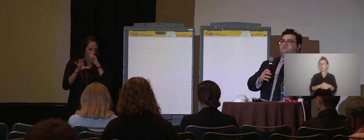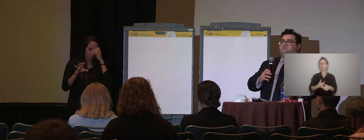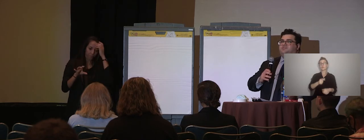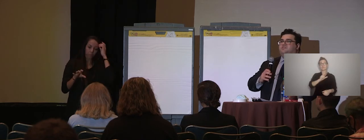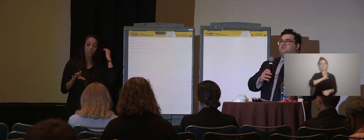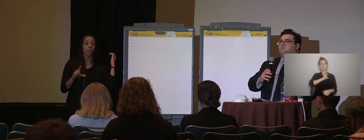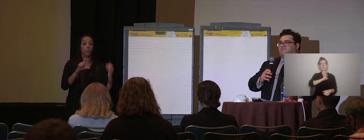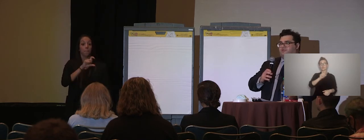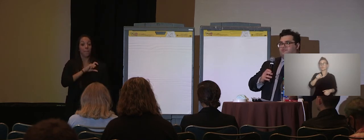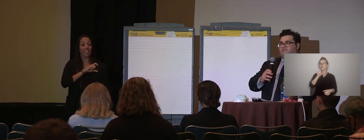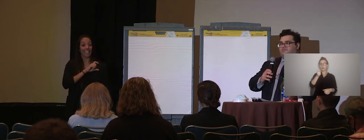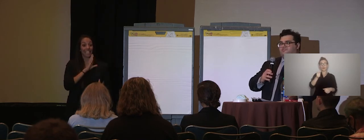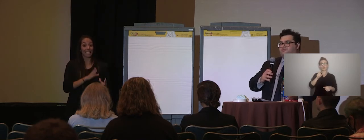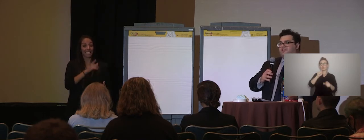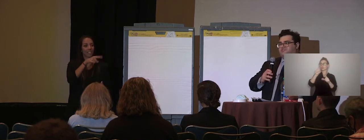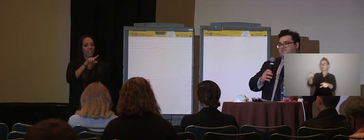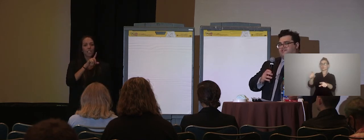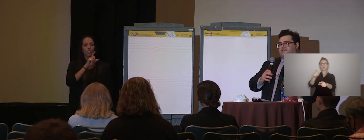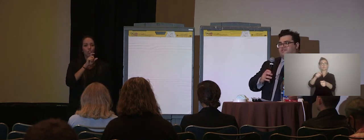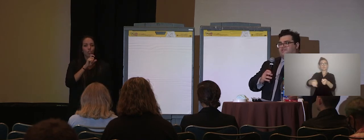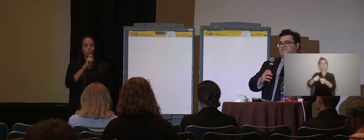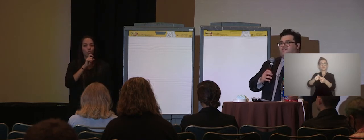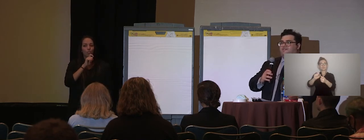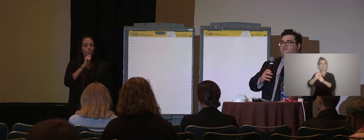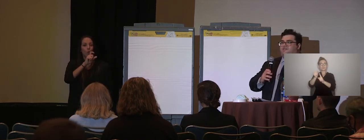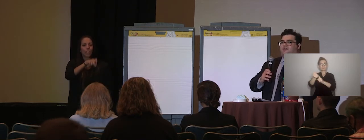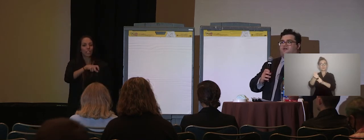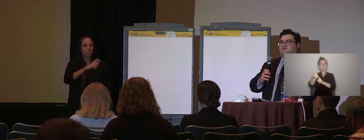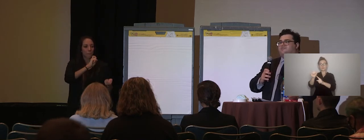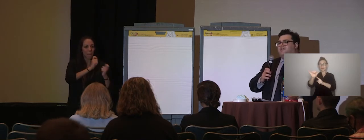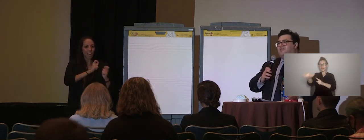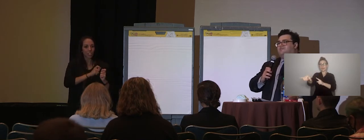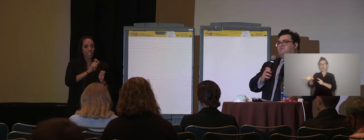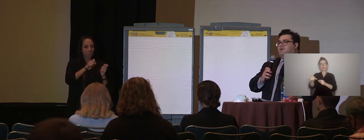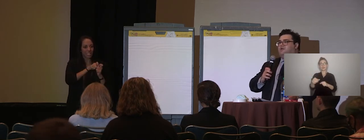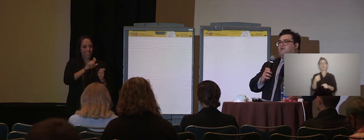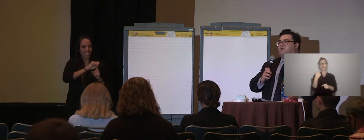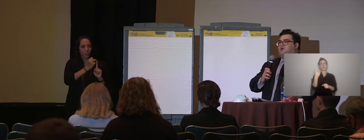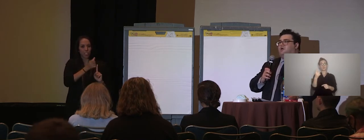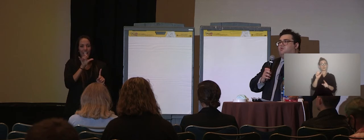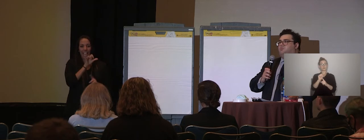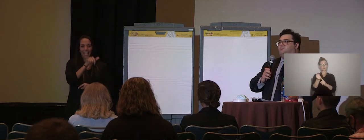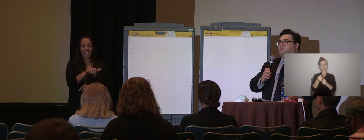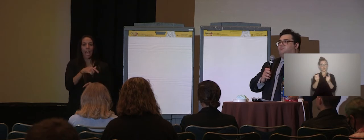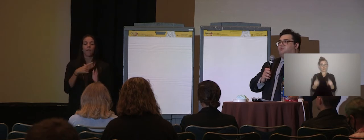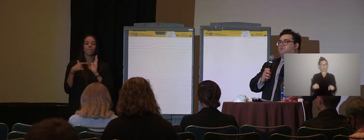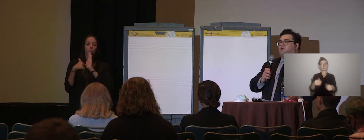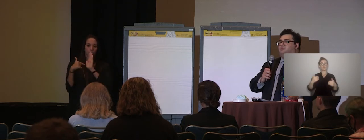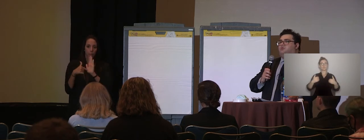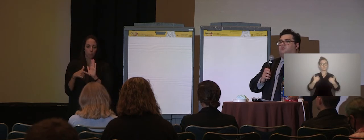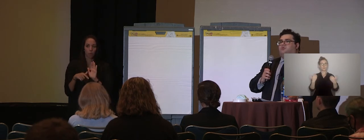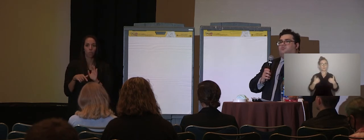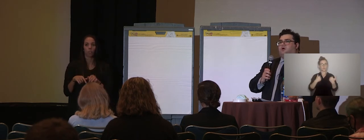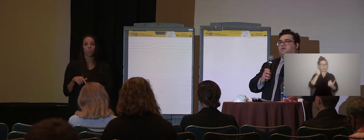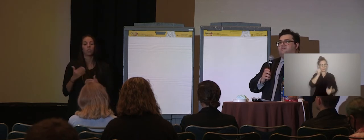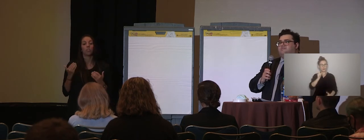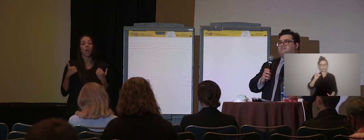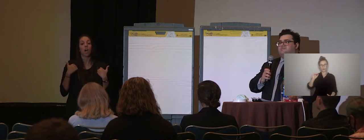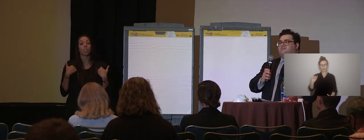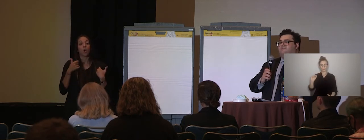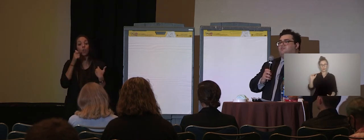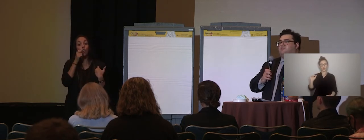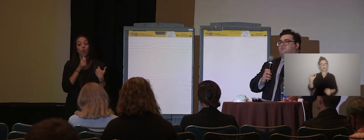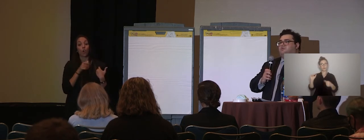police shouldn't be dealing with certain situations like this. There was a case where a young girl